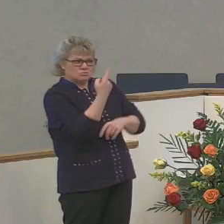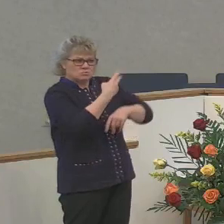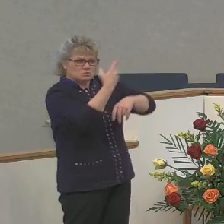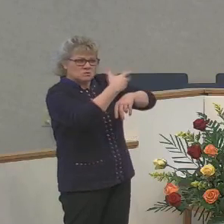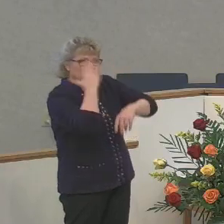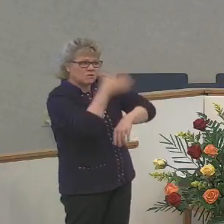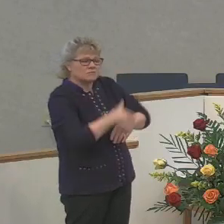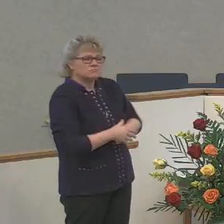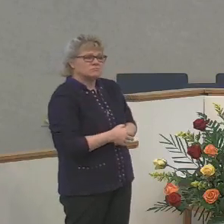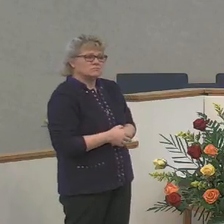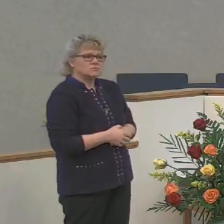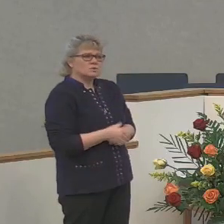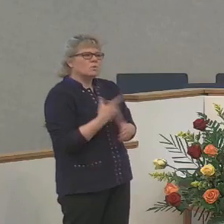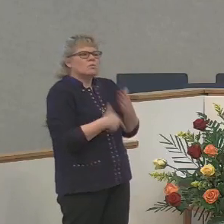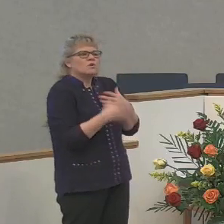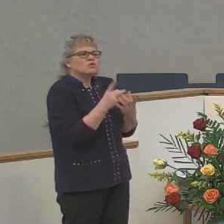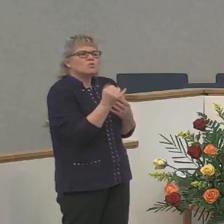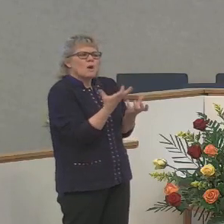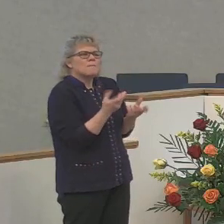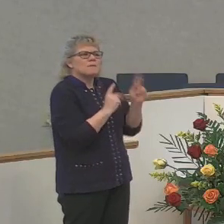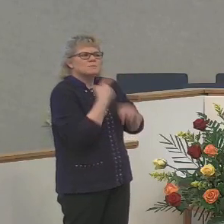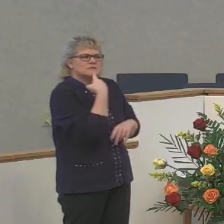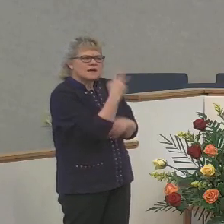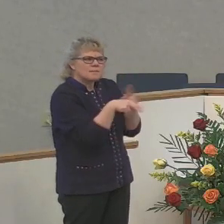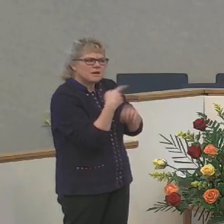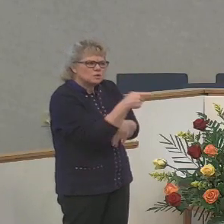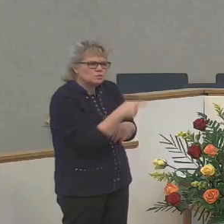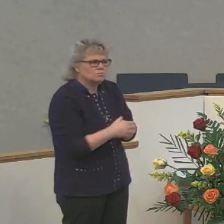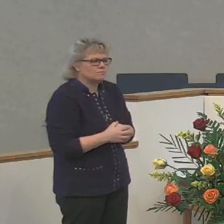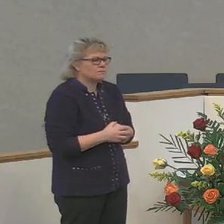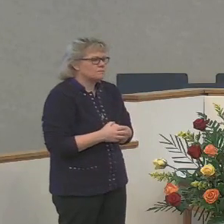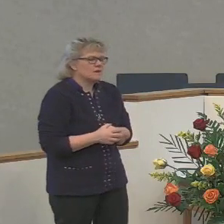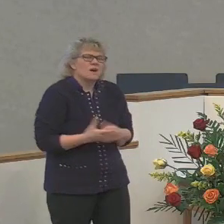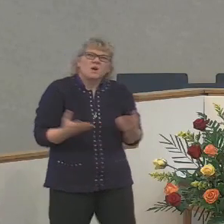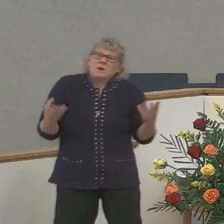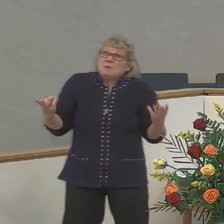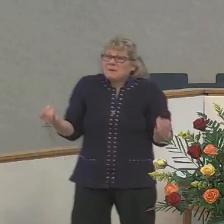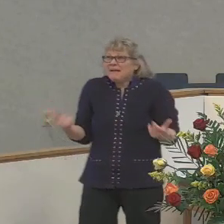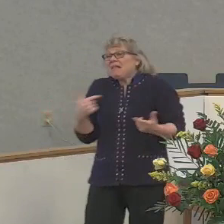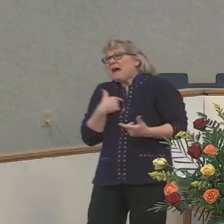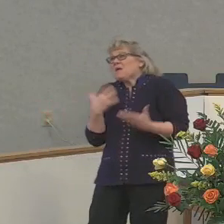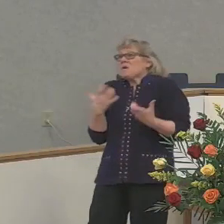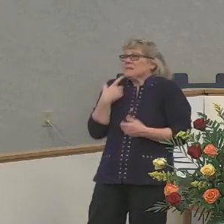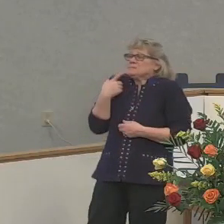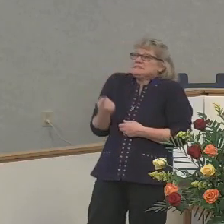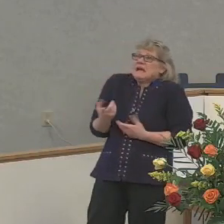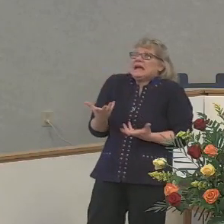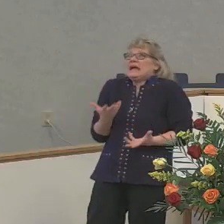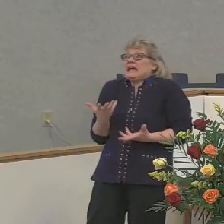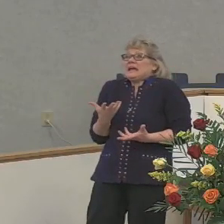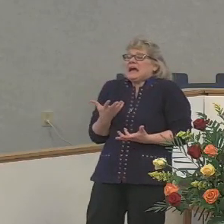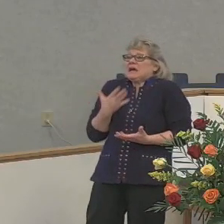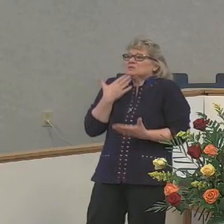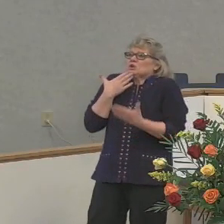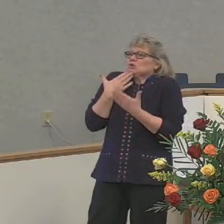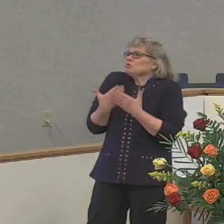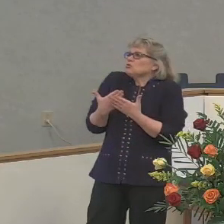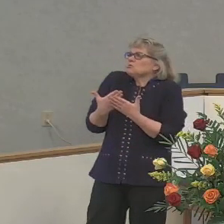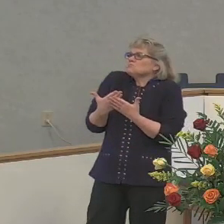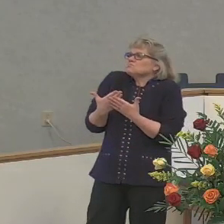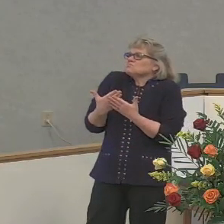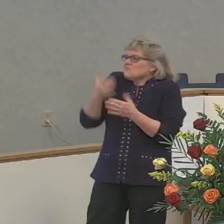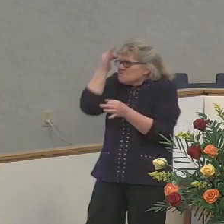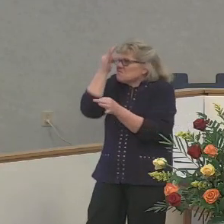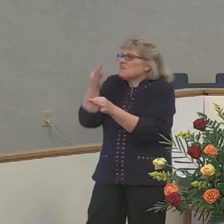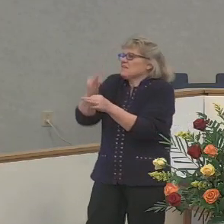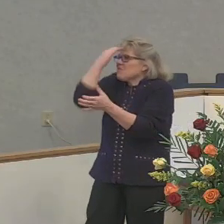said, "What would you like for people to say about you?" And he said, "Well, I'd like for them to say I was a good,